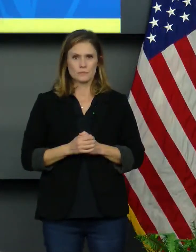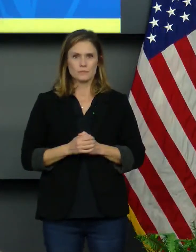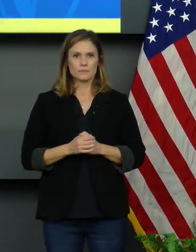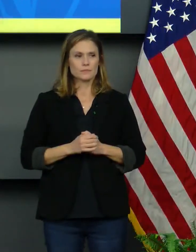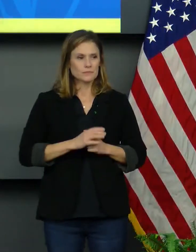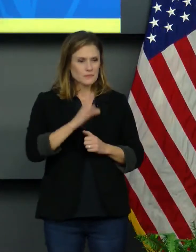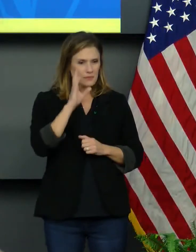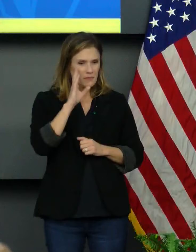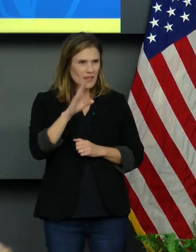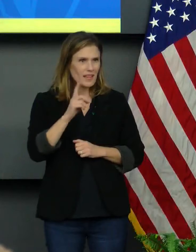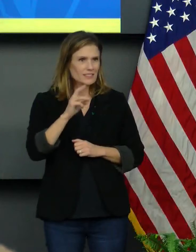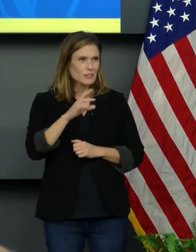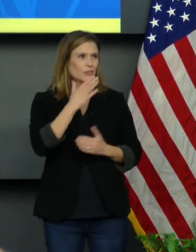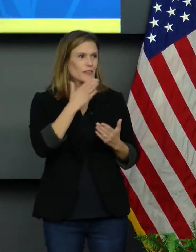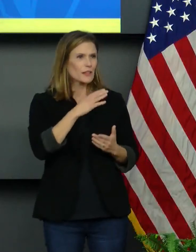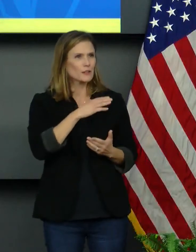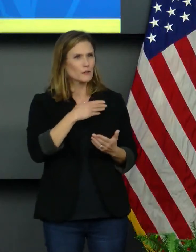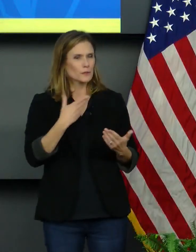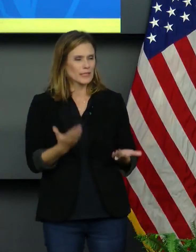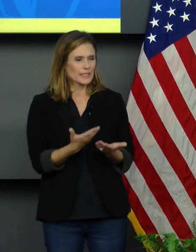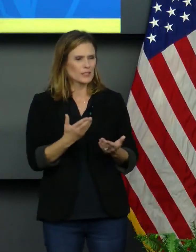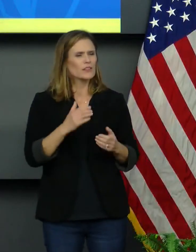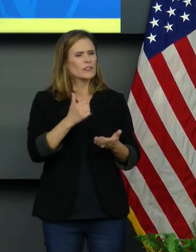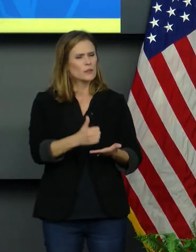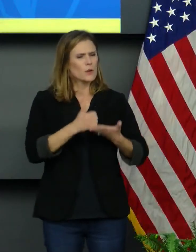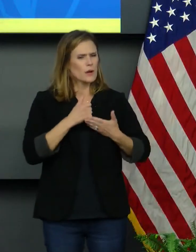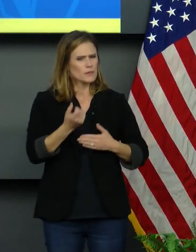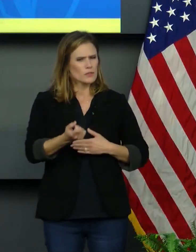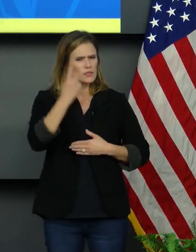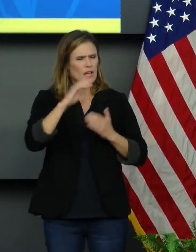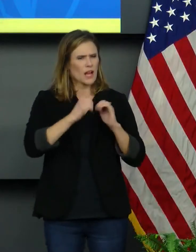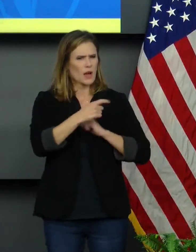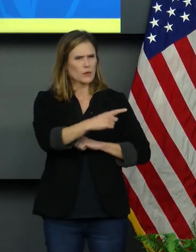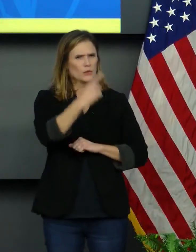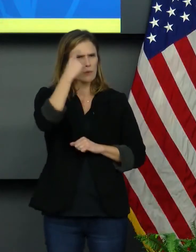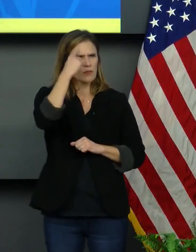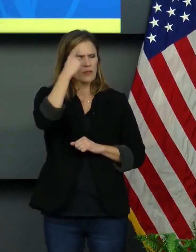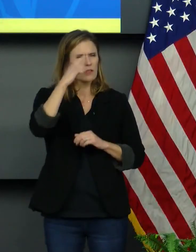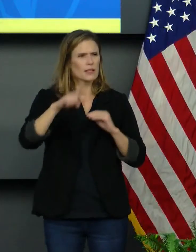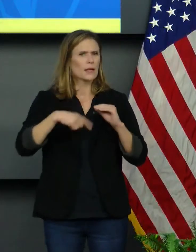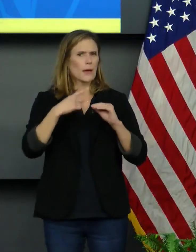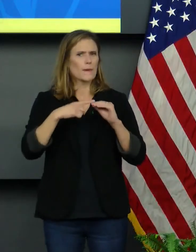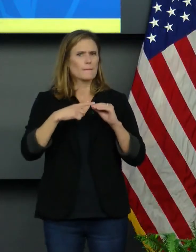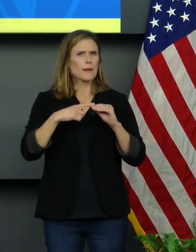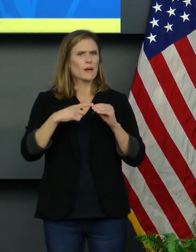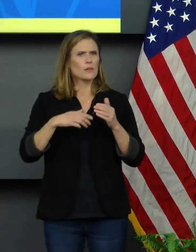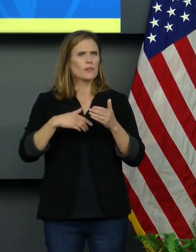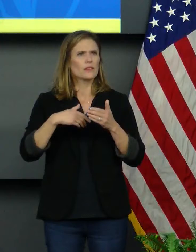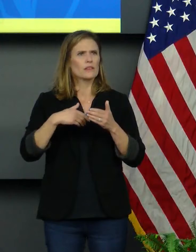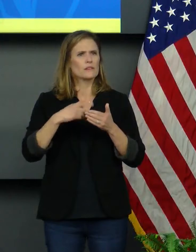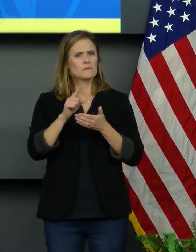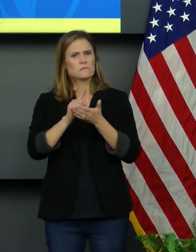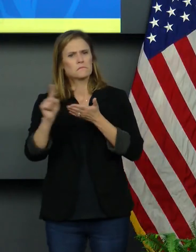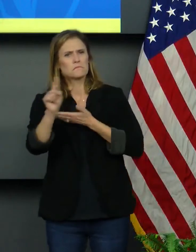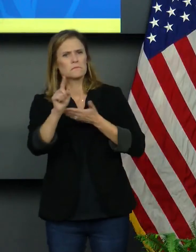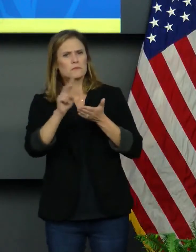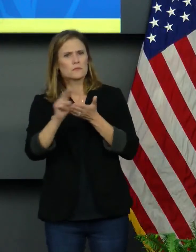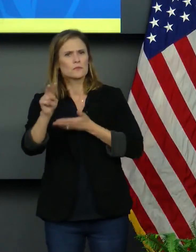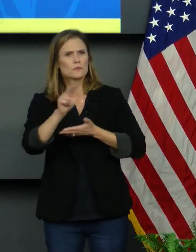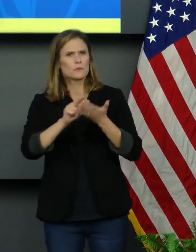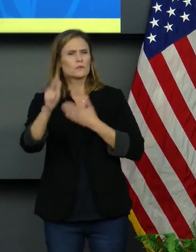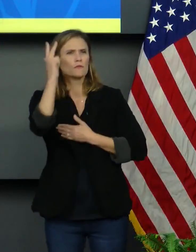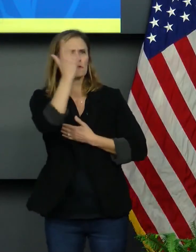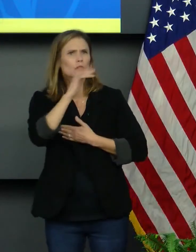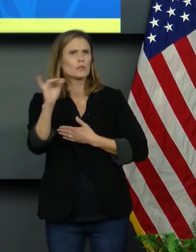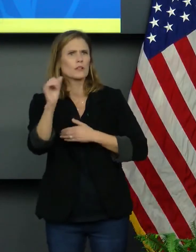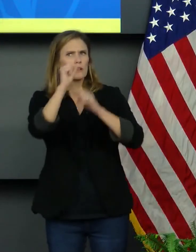Hi, Doctor. Thank you for being here. Can you help us understand, you know, how are you thinking about these next few weeks and what they might look